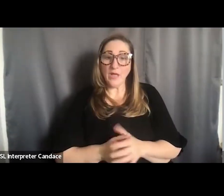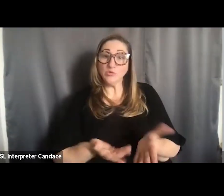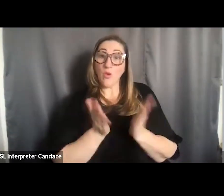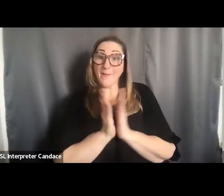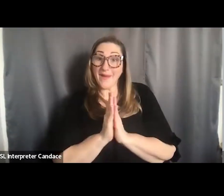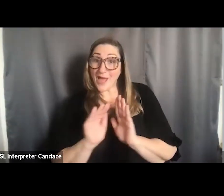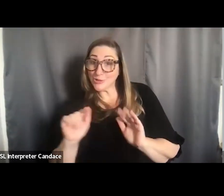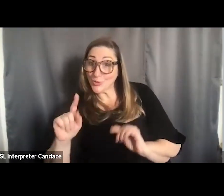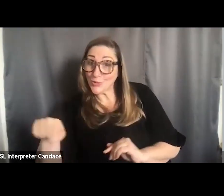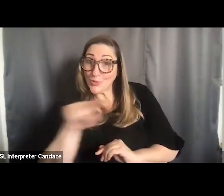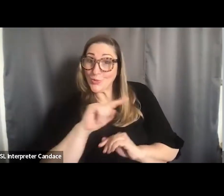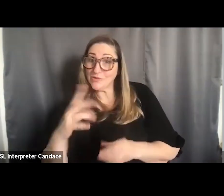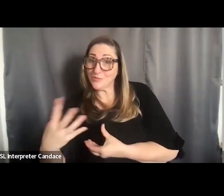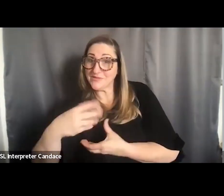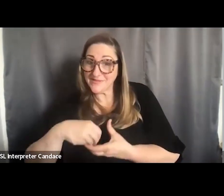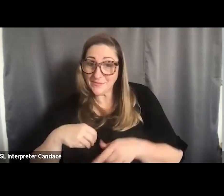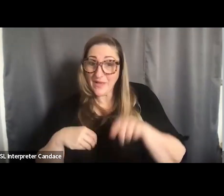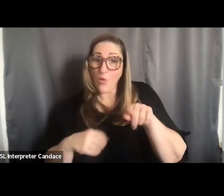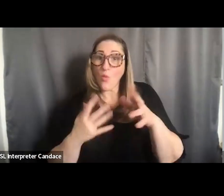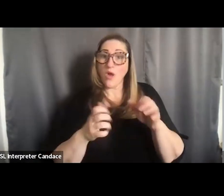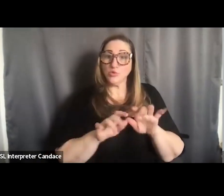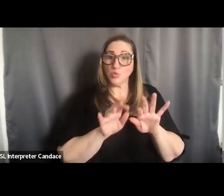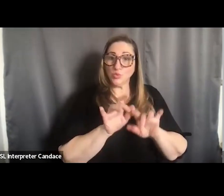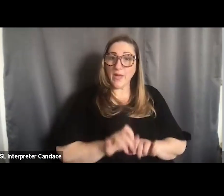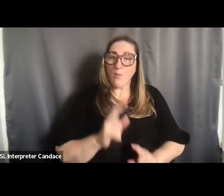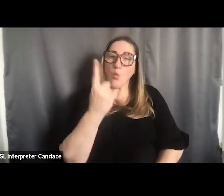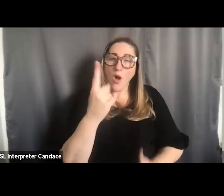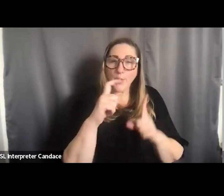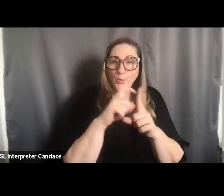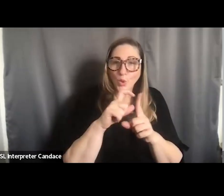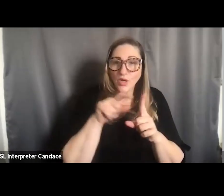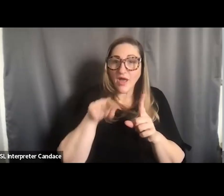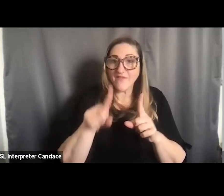our New York City dance. What do we want for our people?